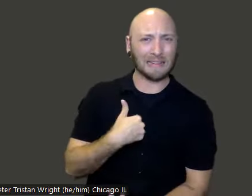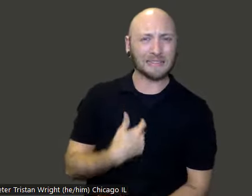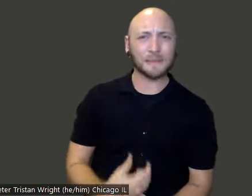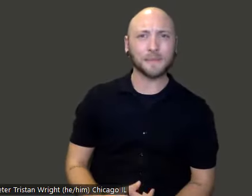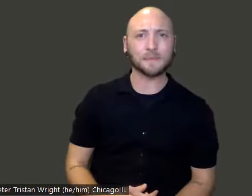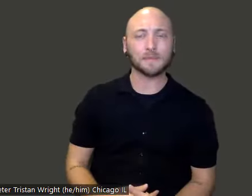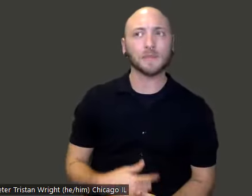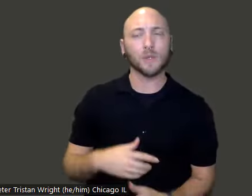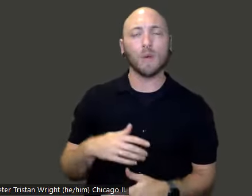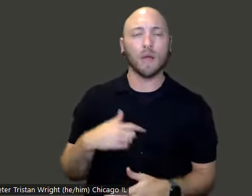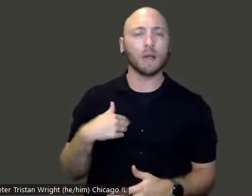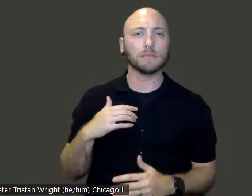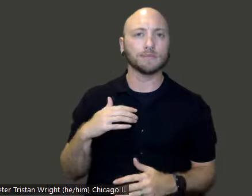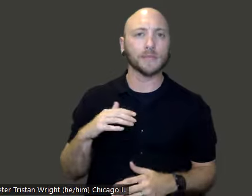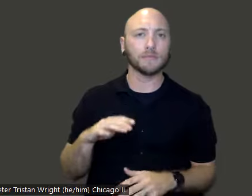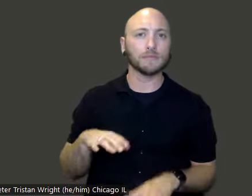older I got